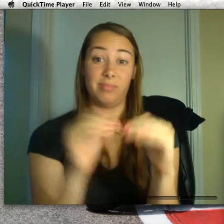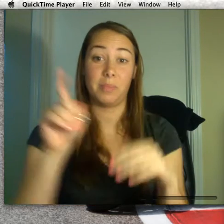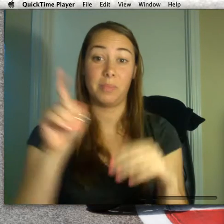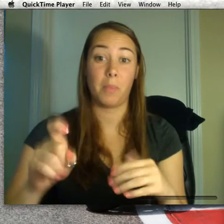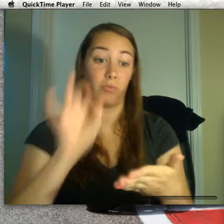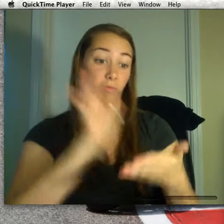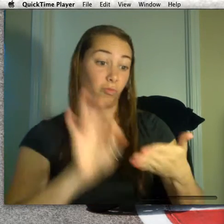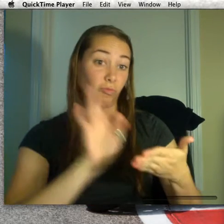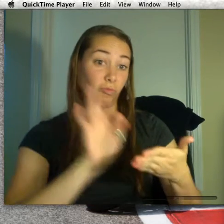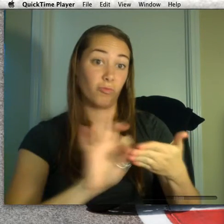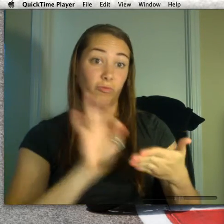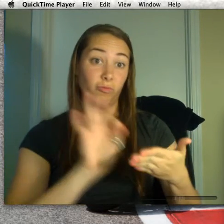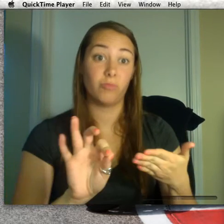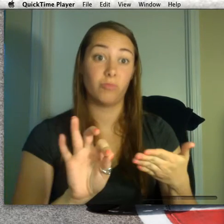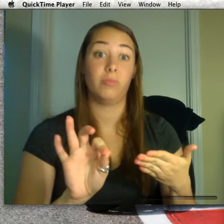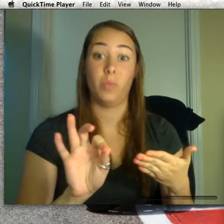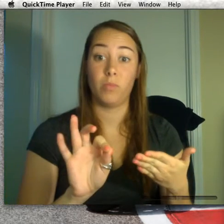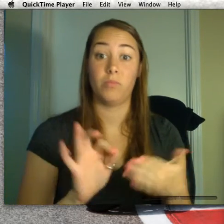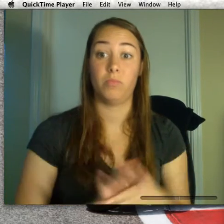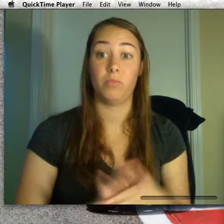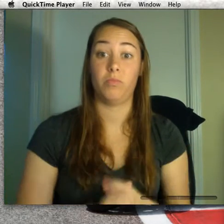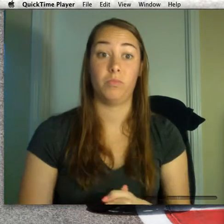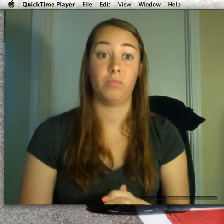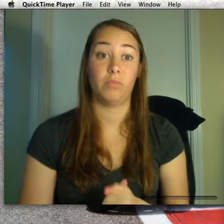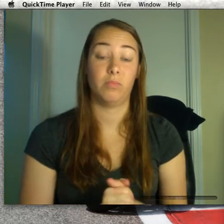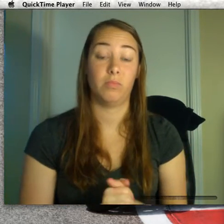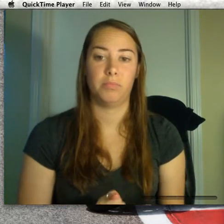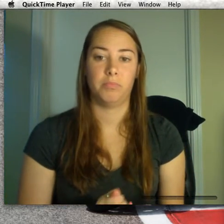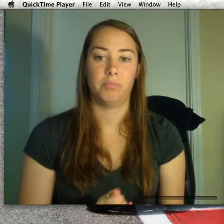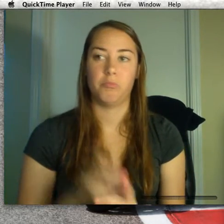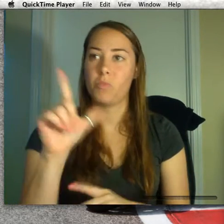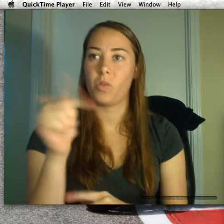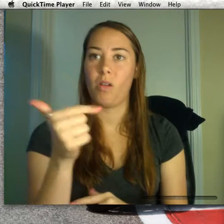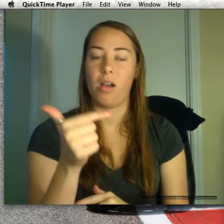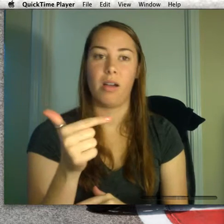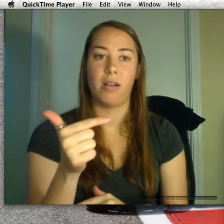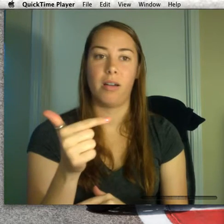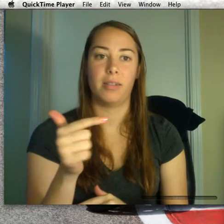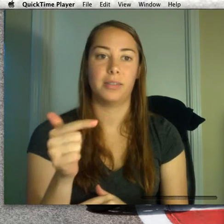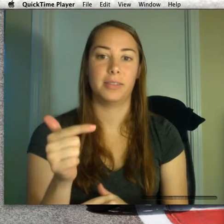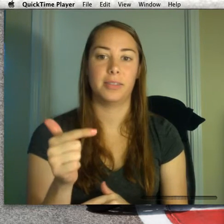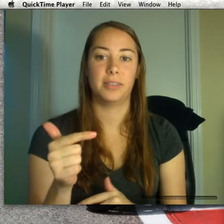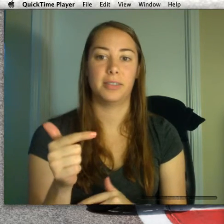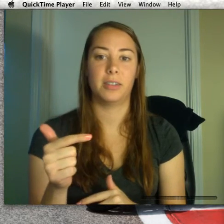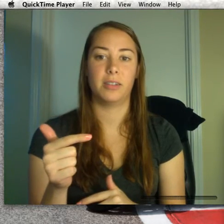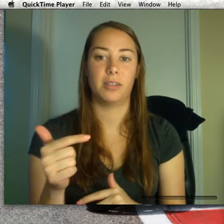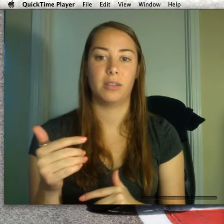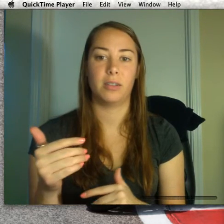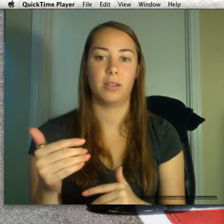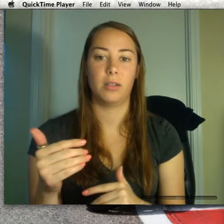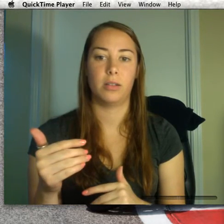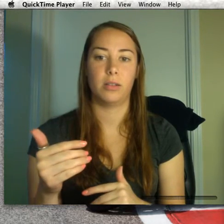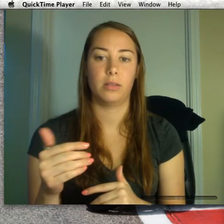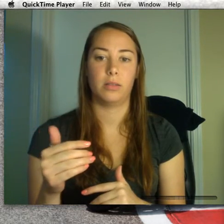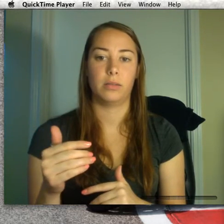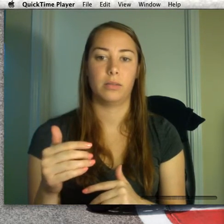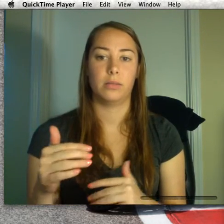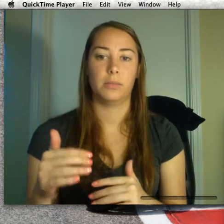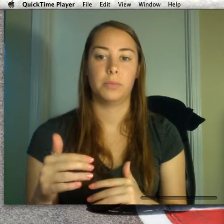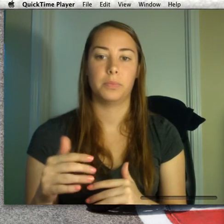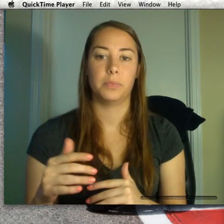wages. All children deserve a chance at first-class public education. It does not make